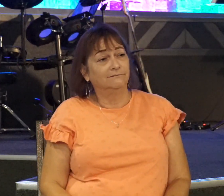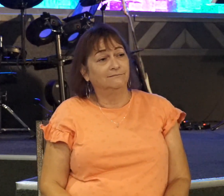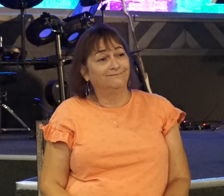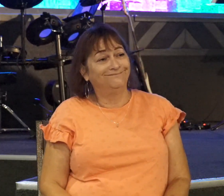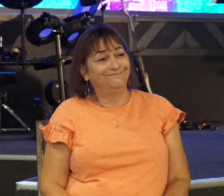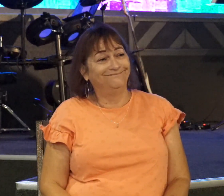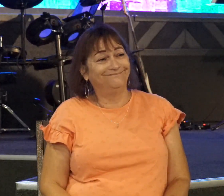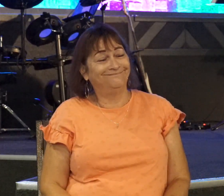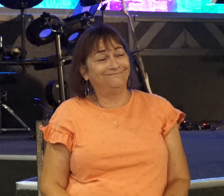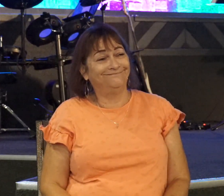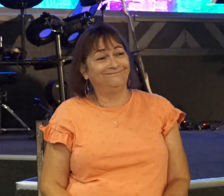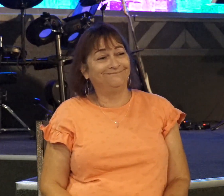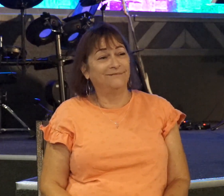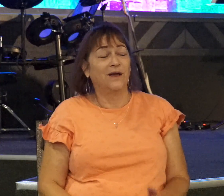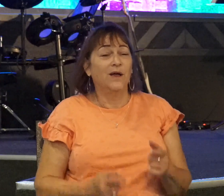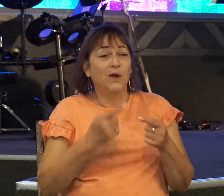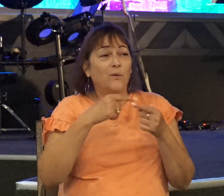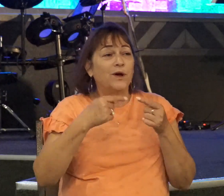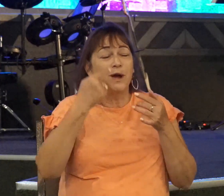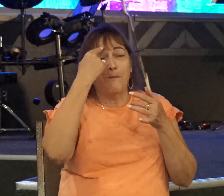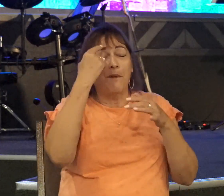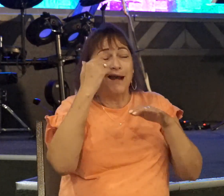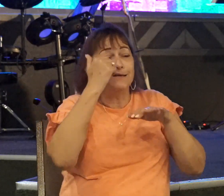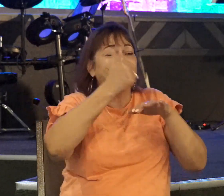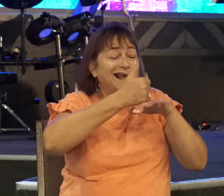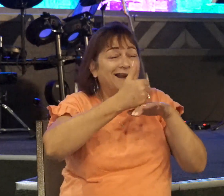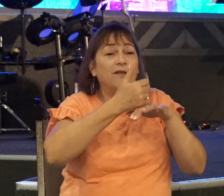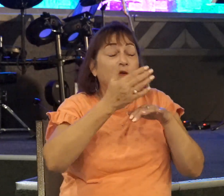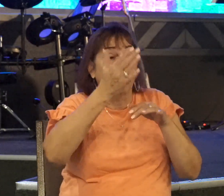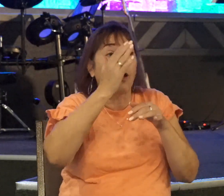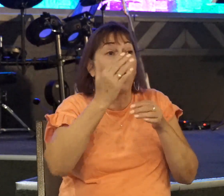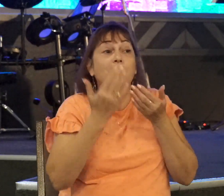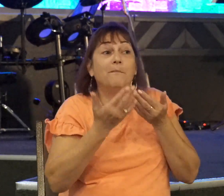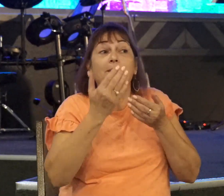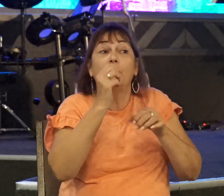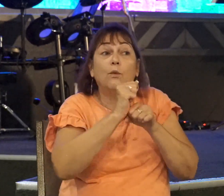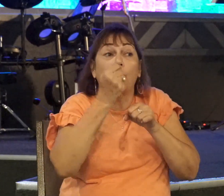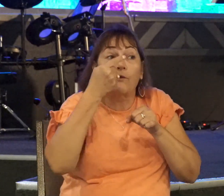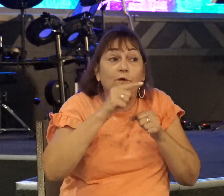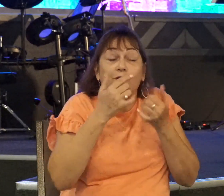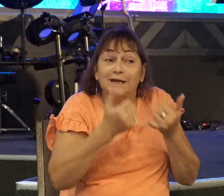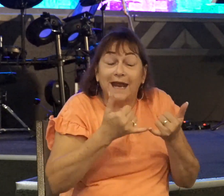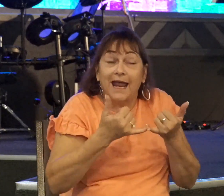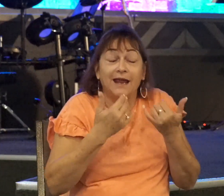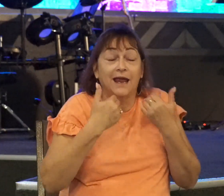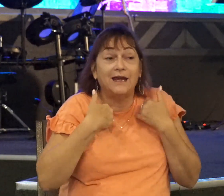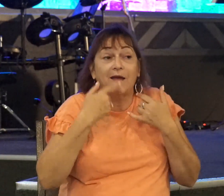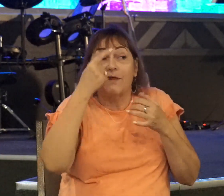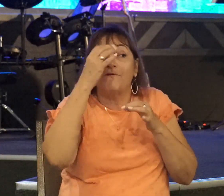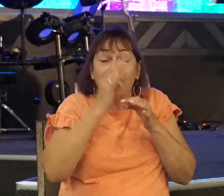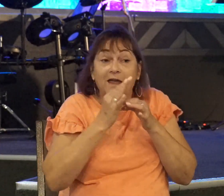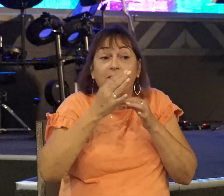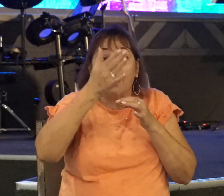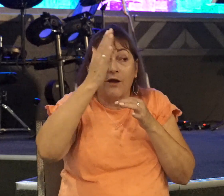When you have the mindset that God might work for you today. And you have the faith that God can do anything.